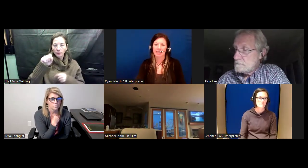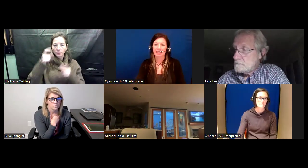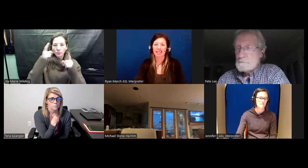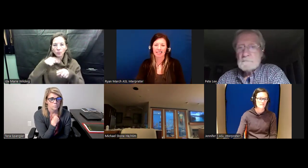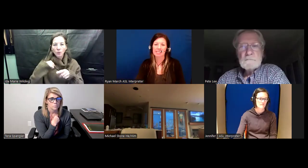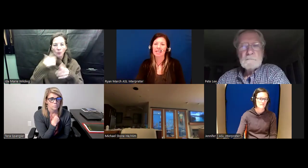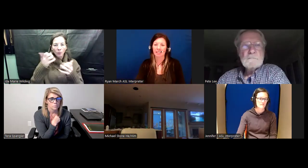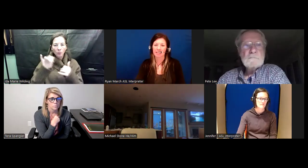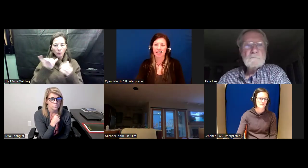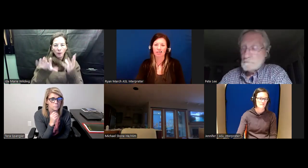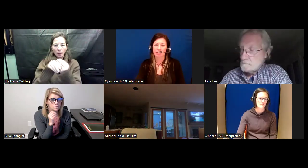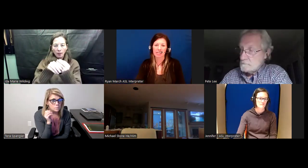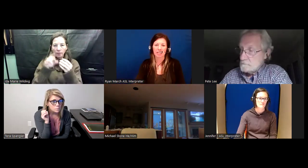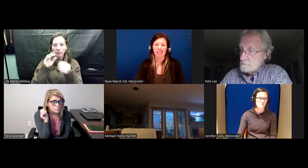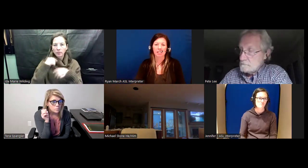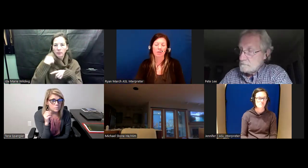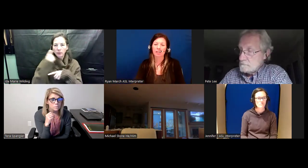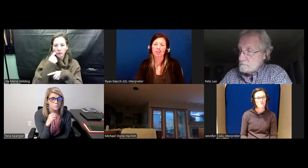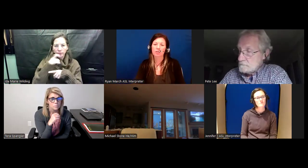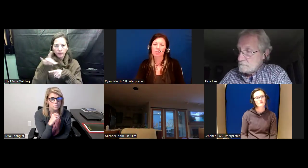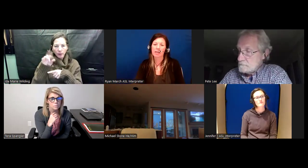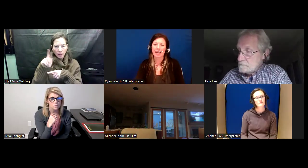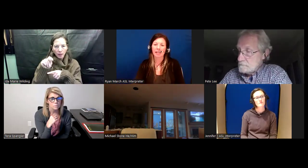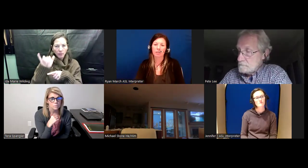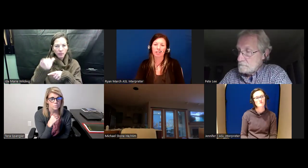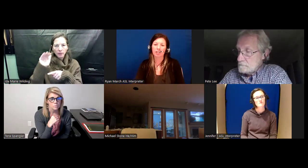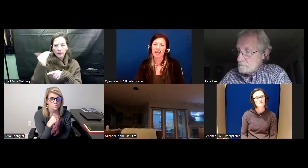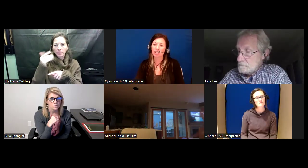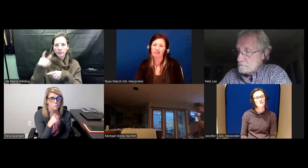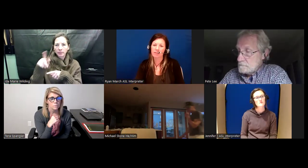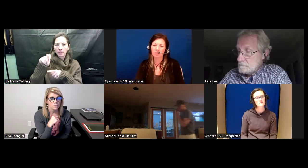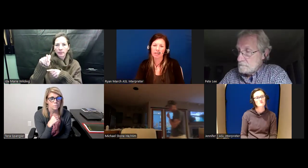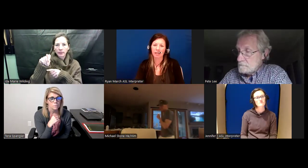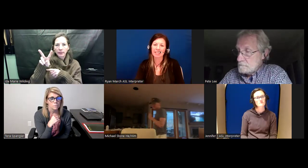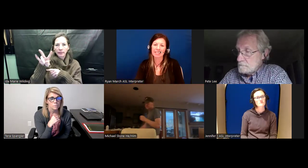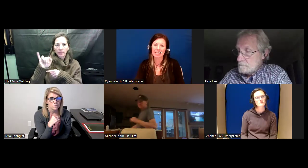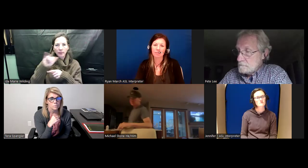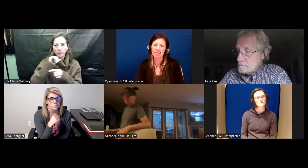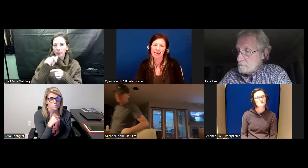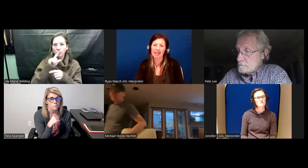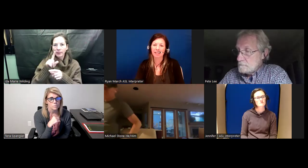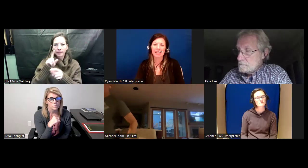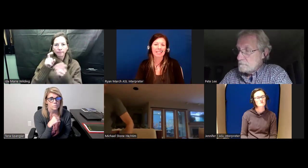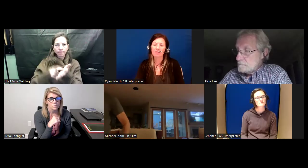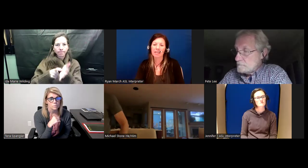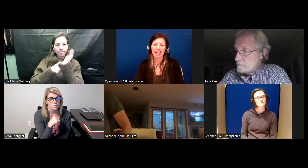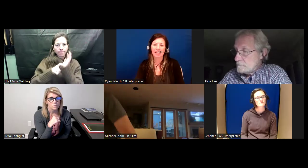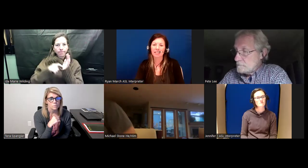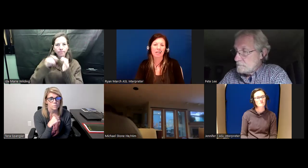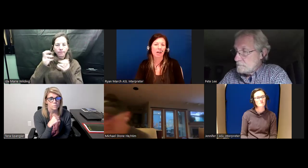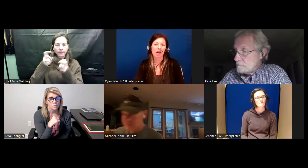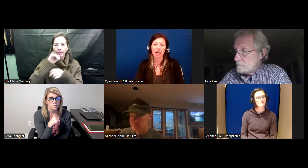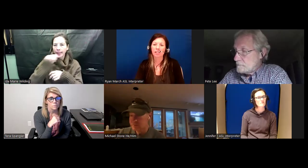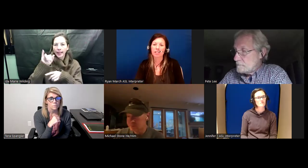This is Ida. Yes, I agree. So I also do want to add, I just found out it seems that